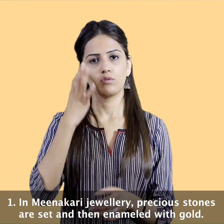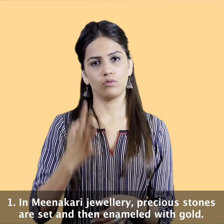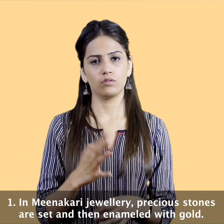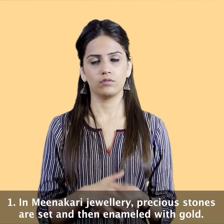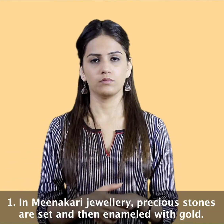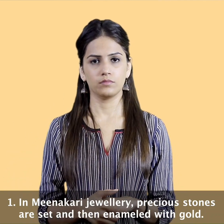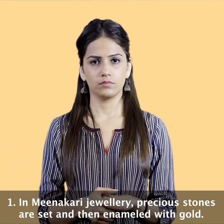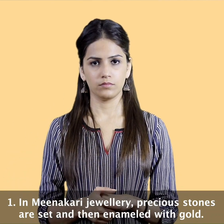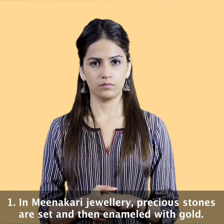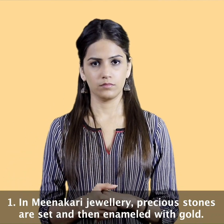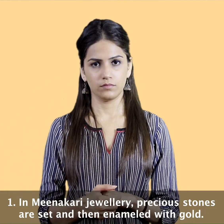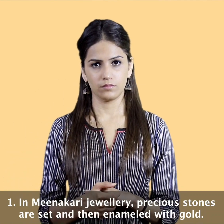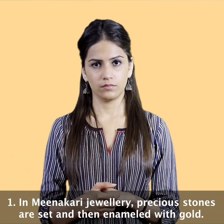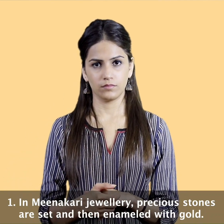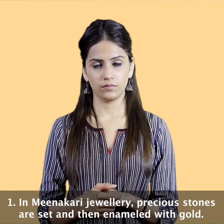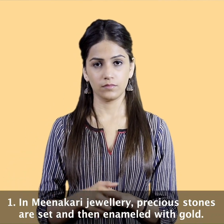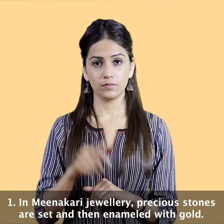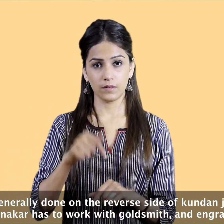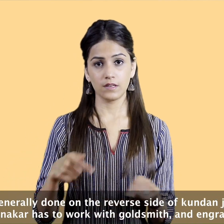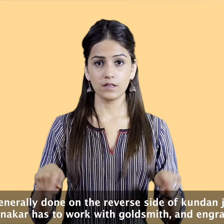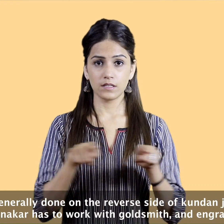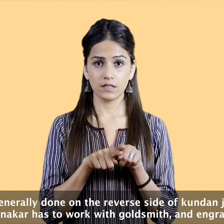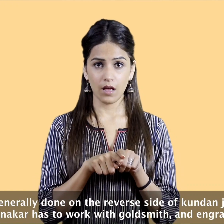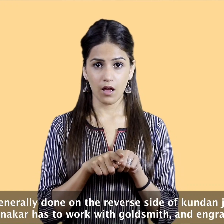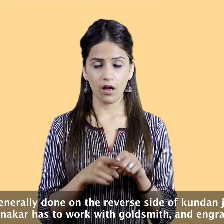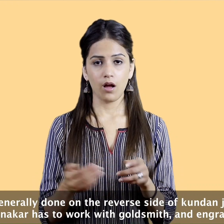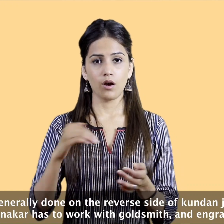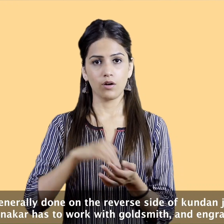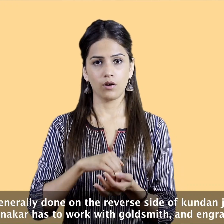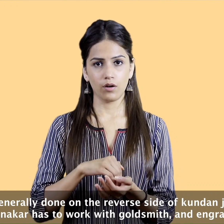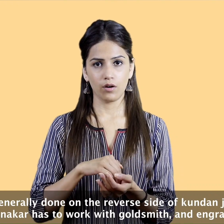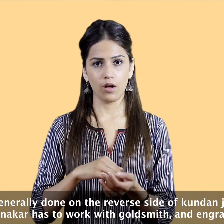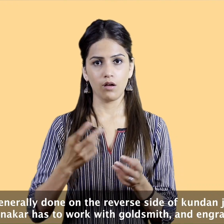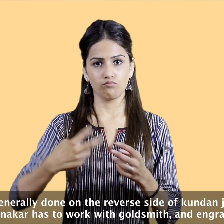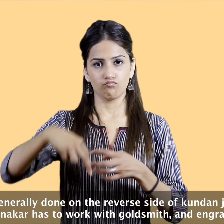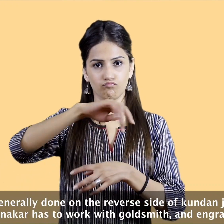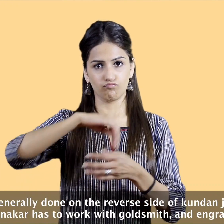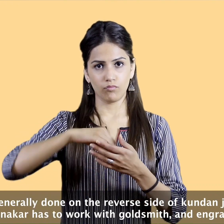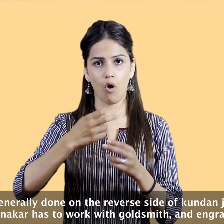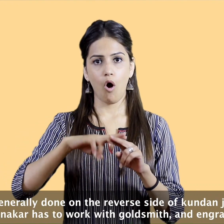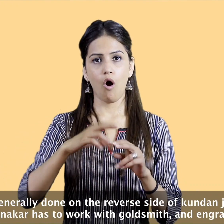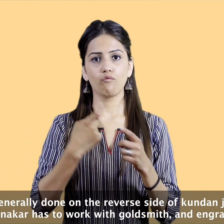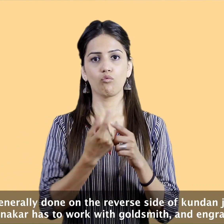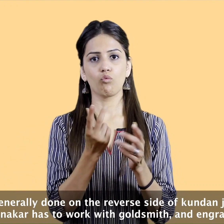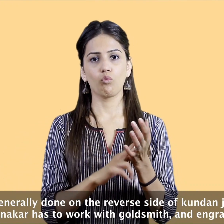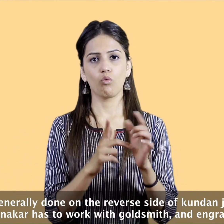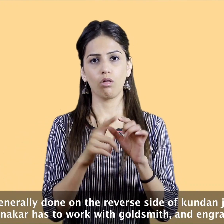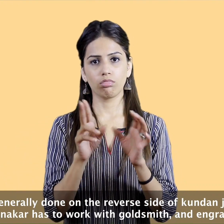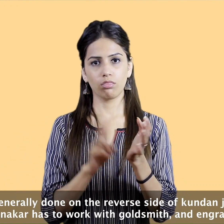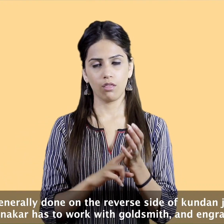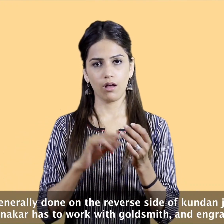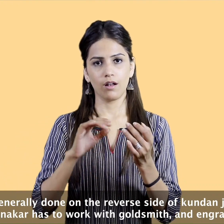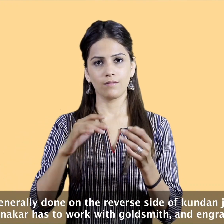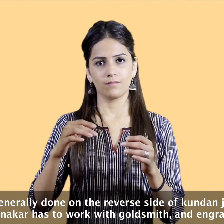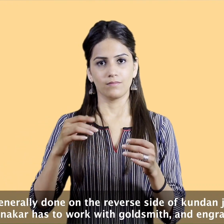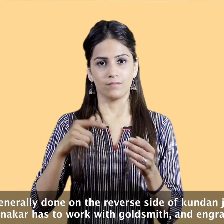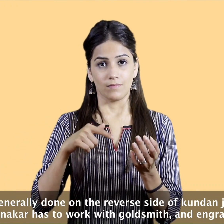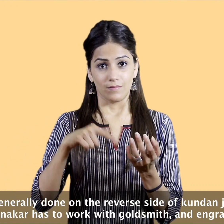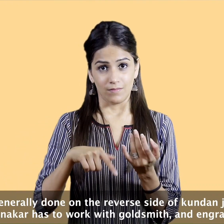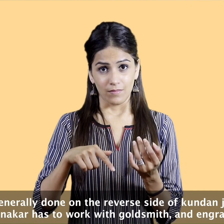enameled with gold. As it generally done on the reserve side of Kundan jewelry, Meenakar has